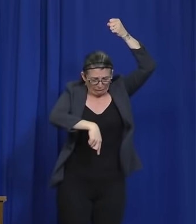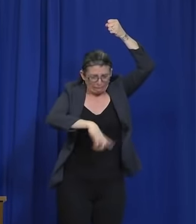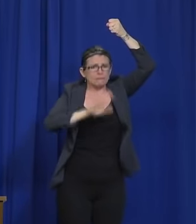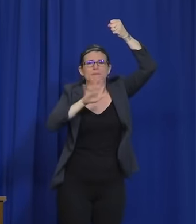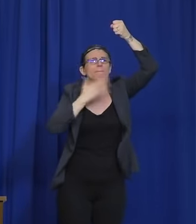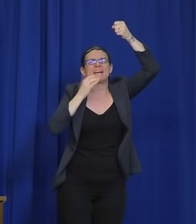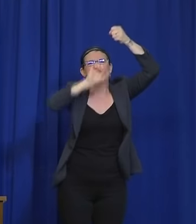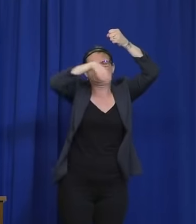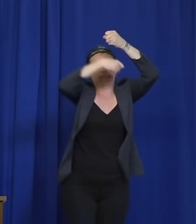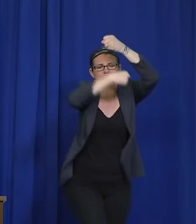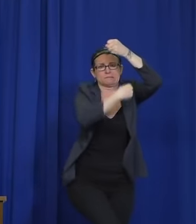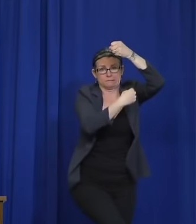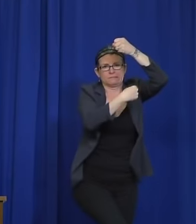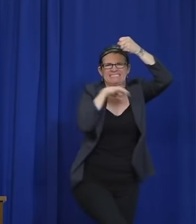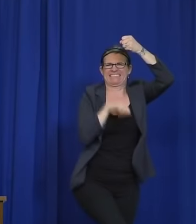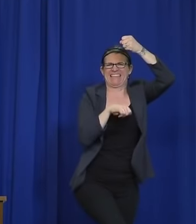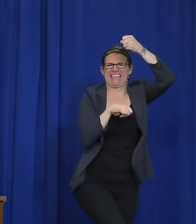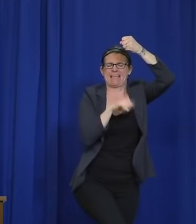hold on."